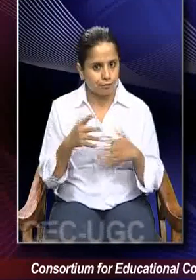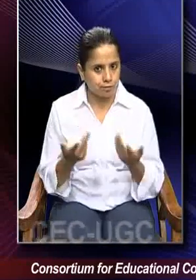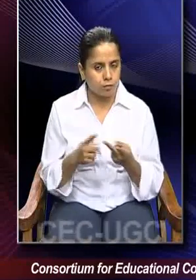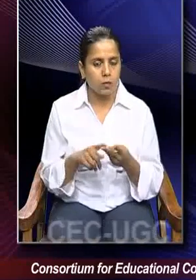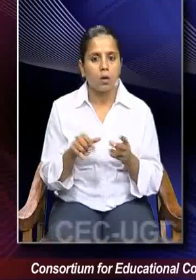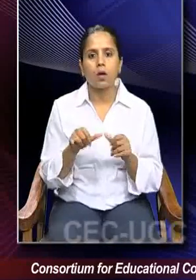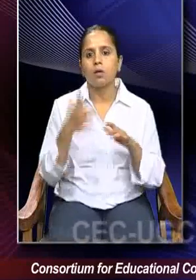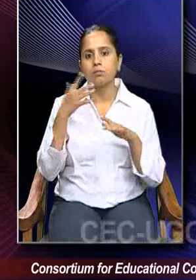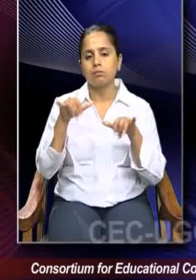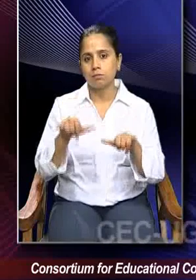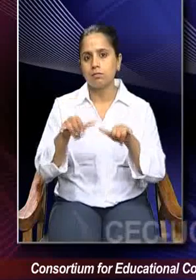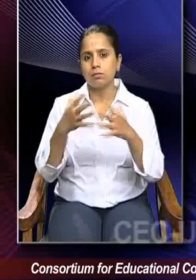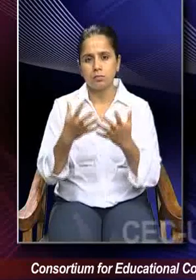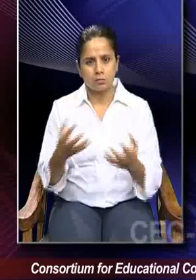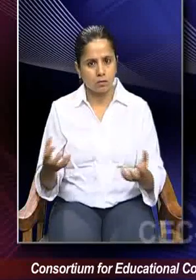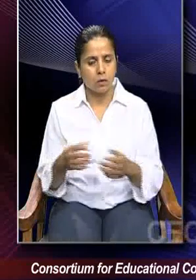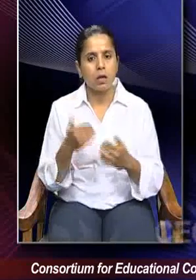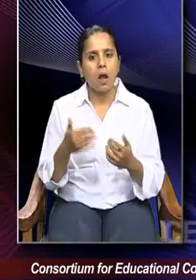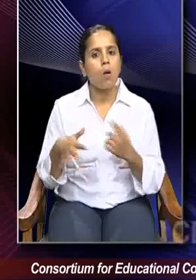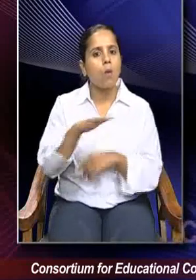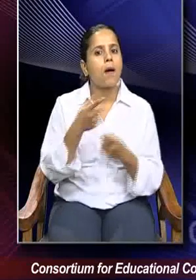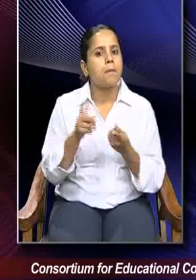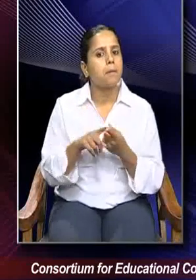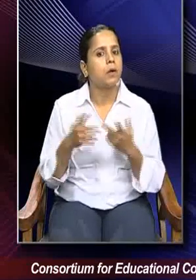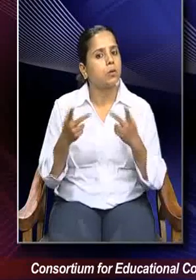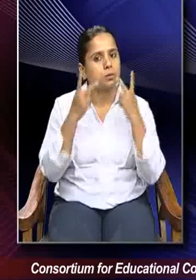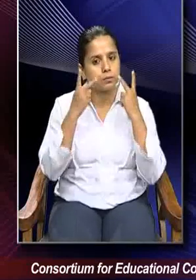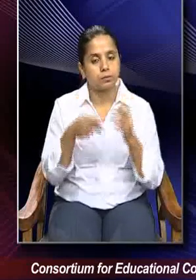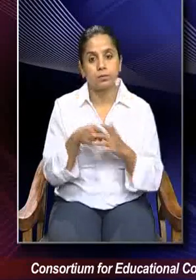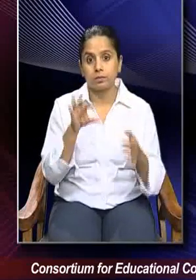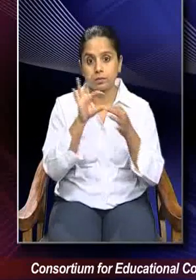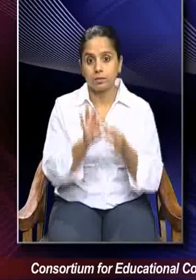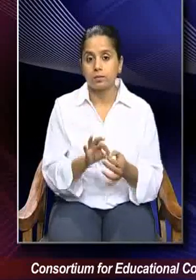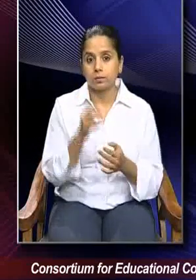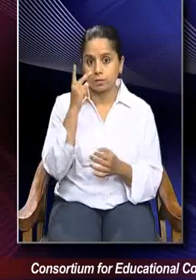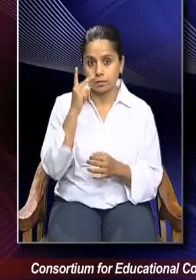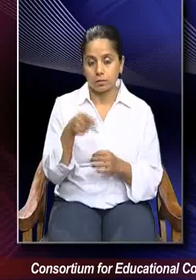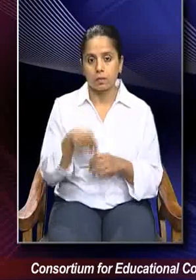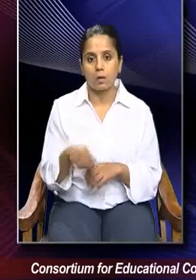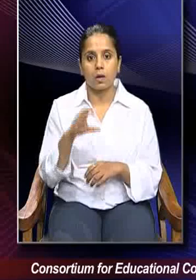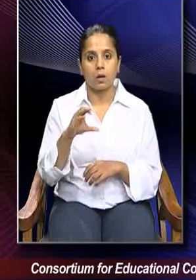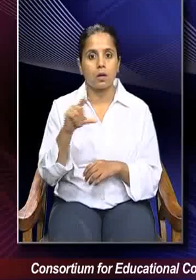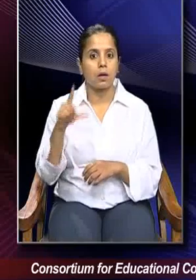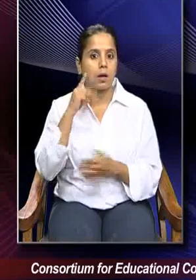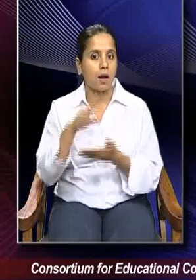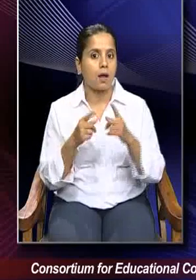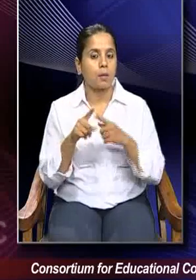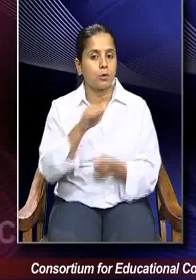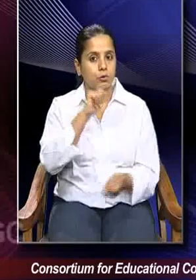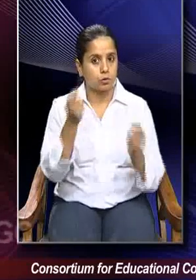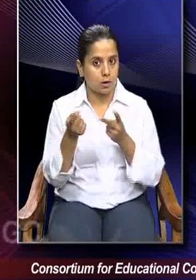land degradation, and what is our status in context of climate change as well